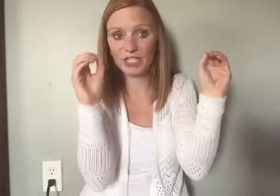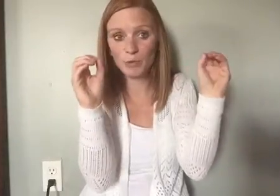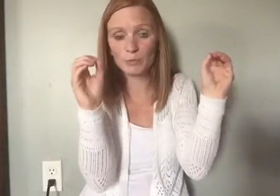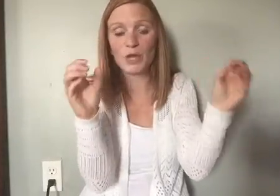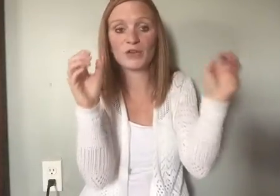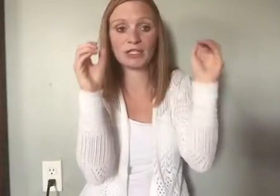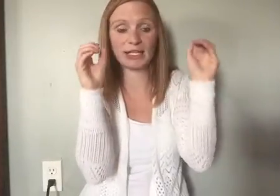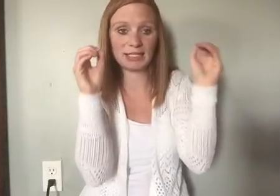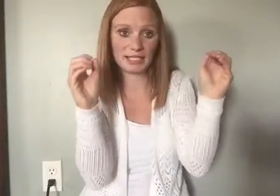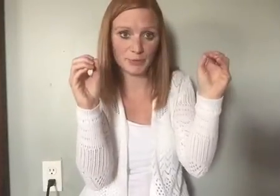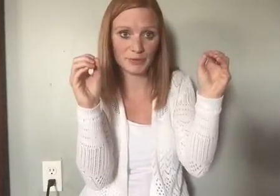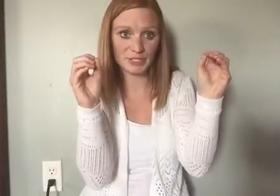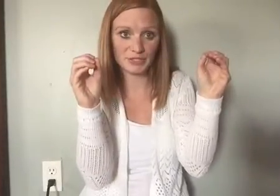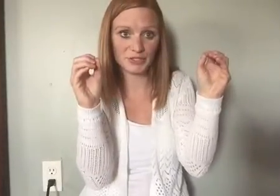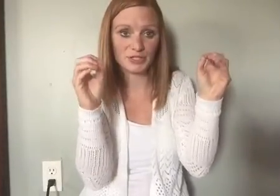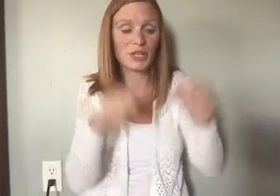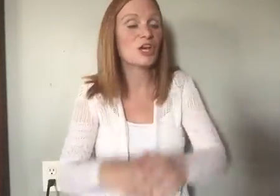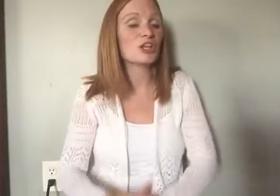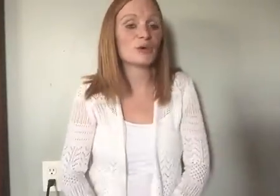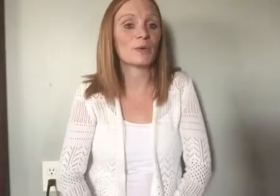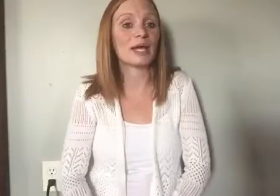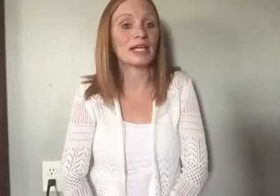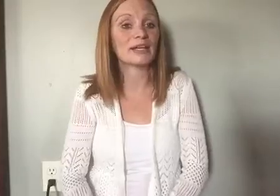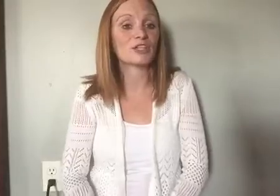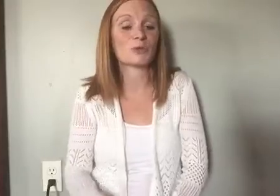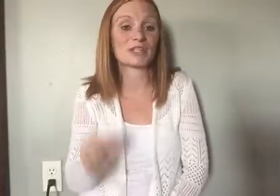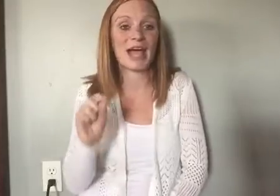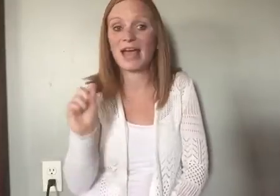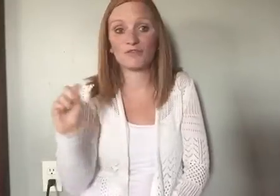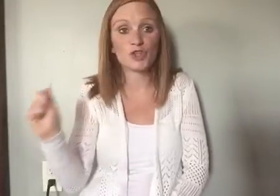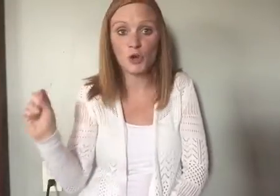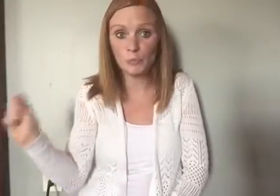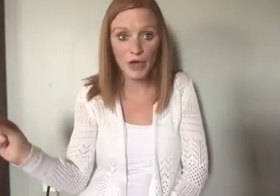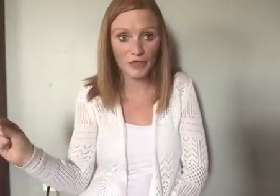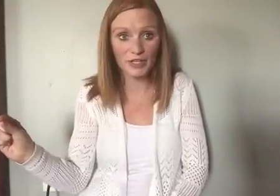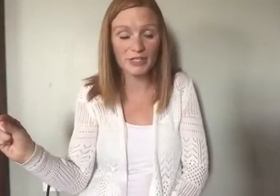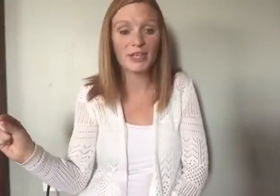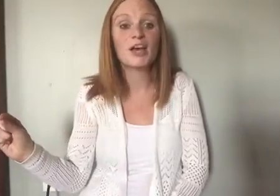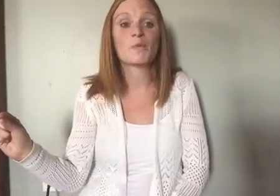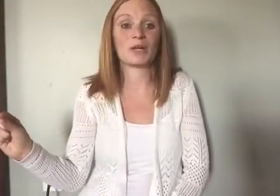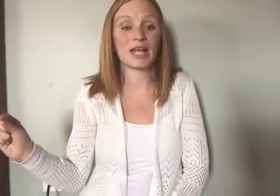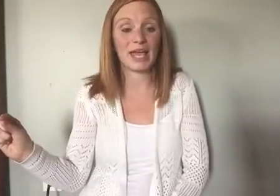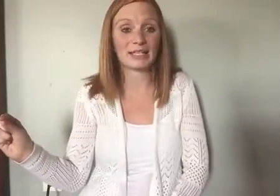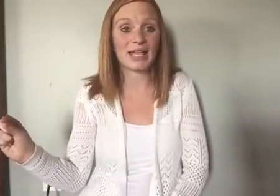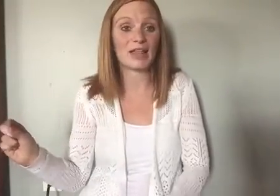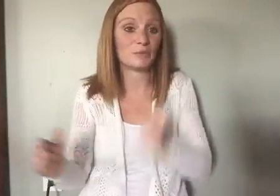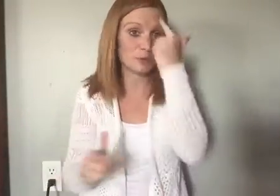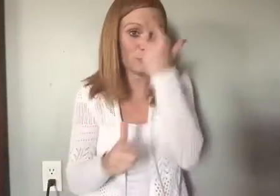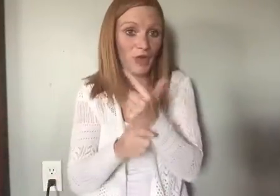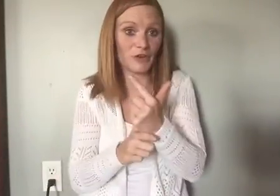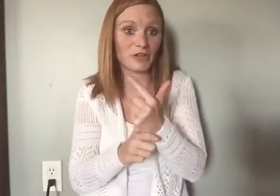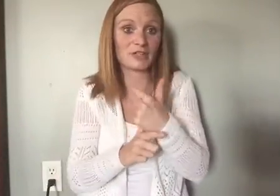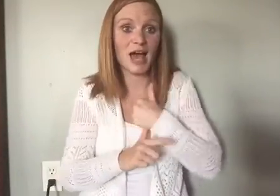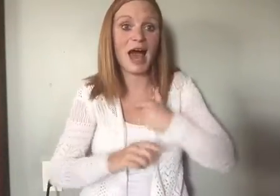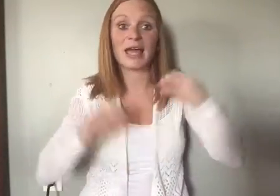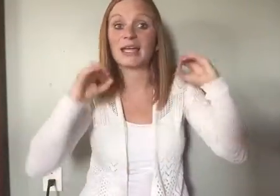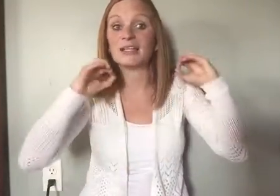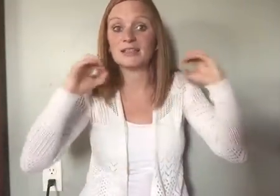0 brothers and 0 sisters. So in English we say I have no brothers, but in ASL it'd be brothers, I,